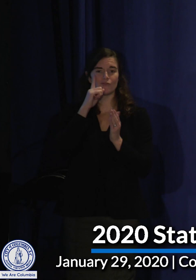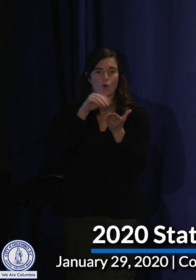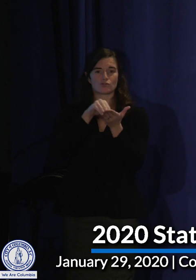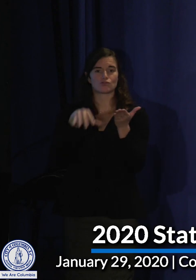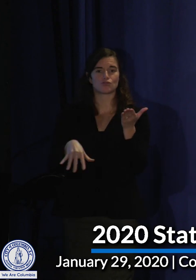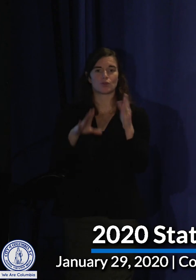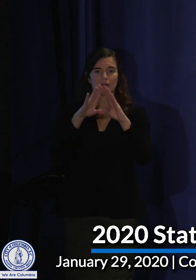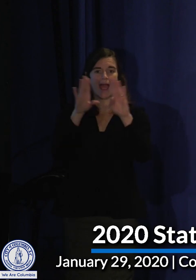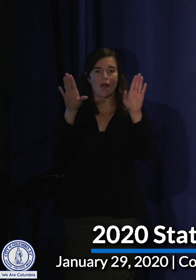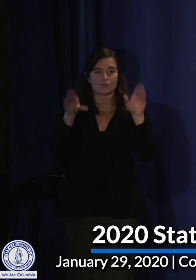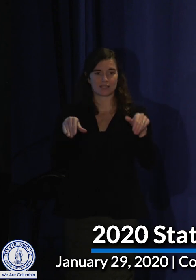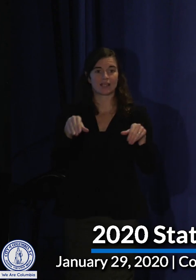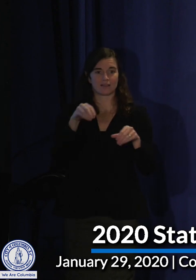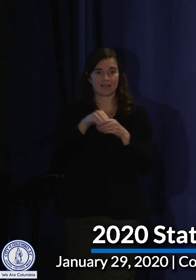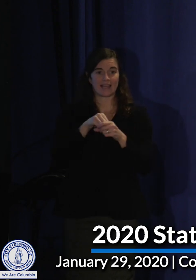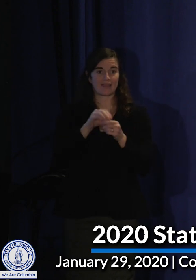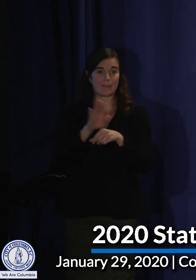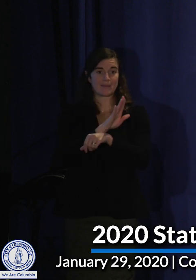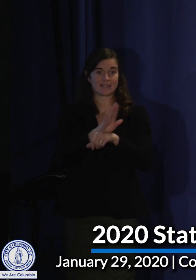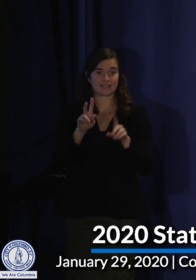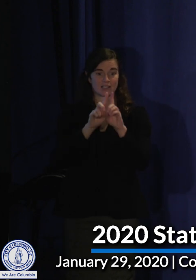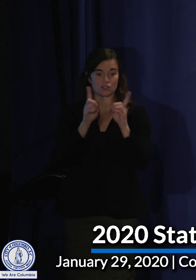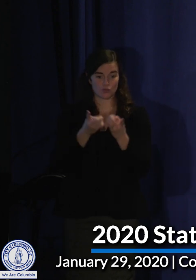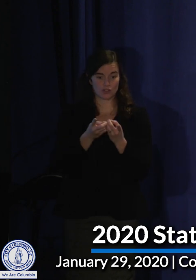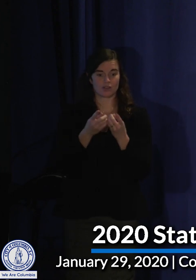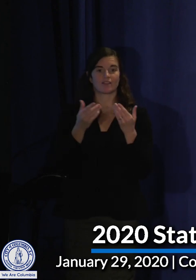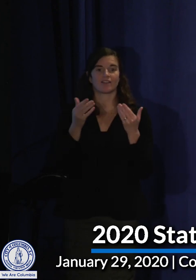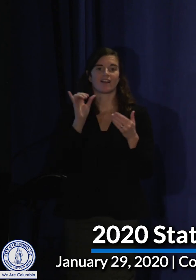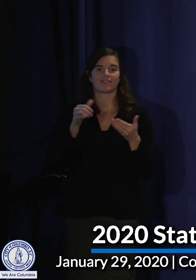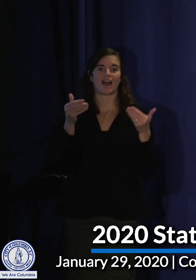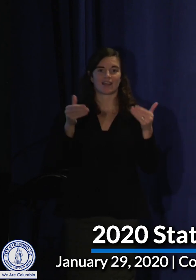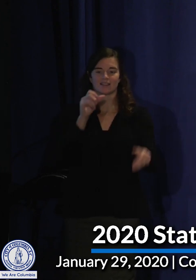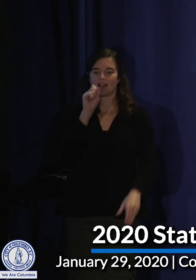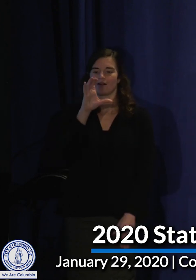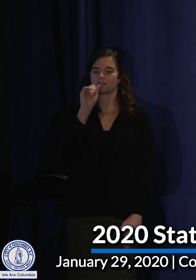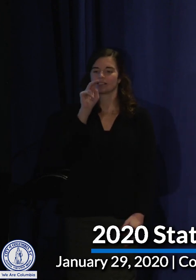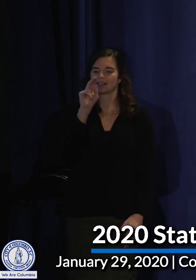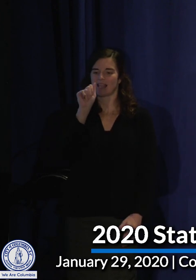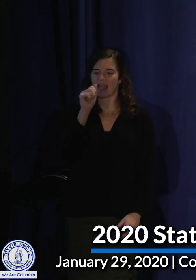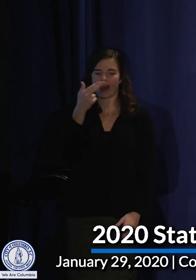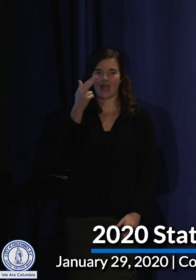in the Central Business District, which permitted the conversion of the former SCANA headquarters,